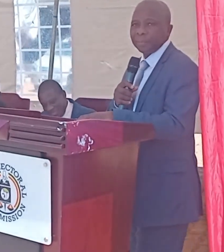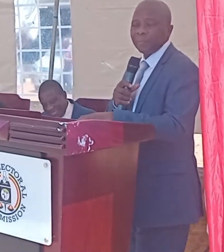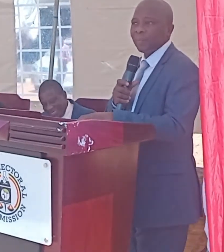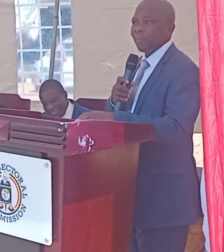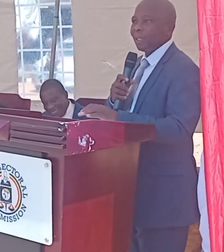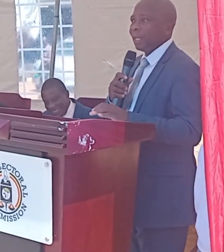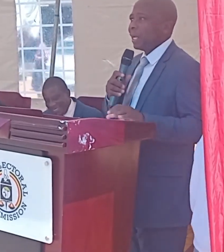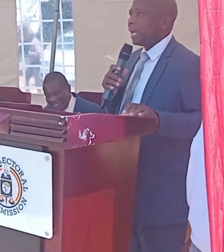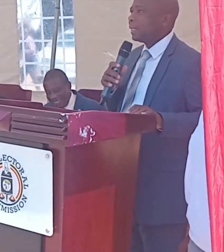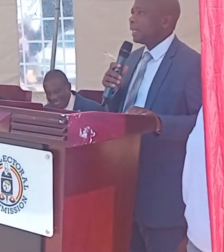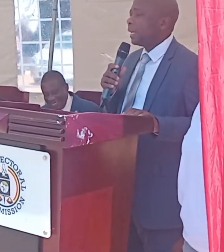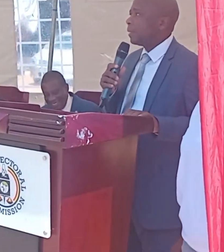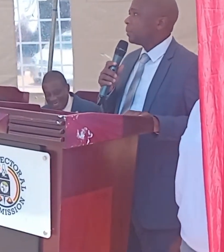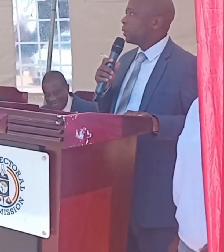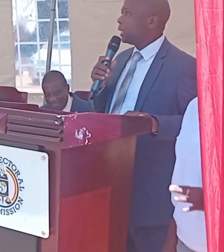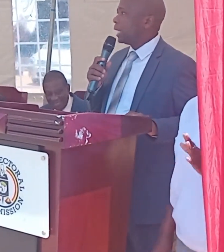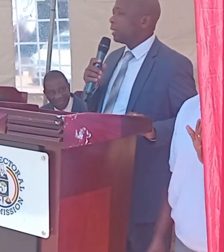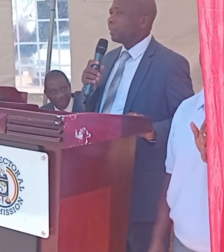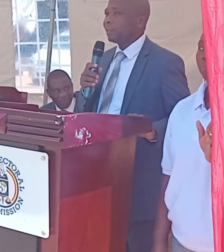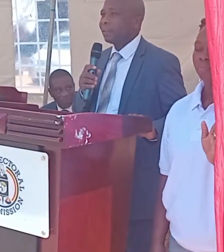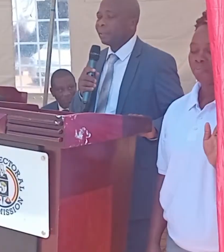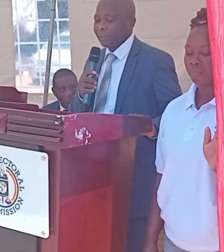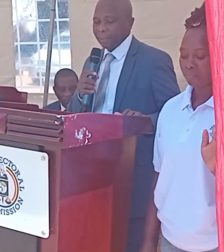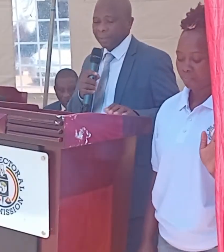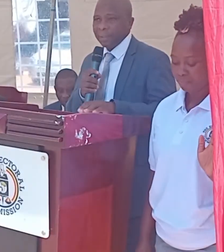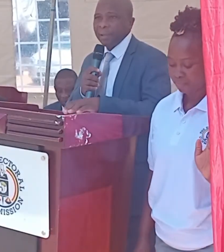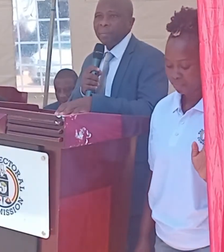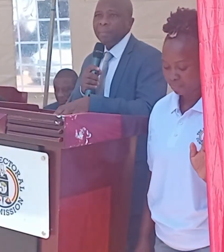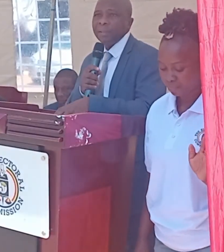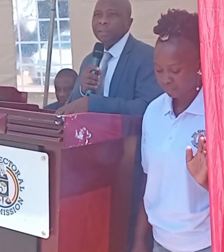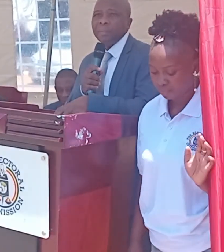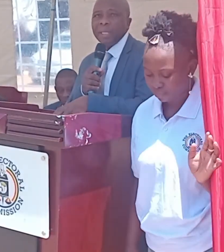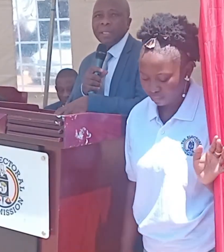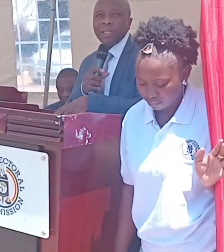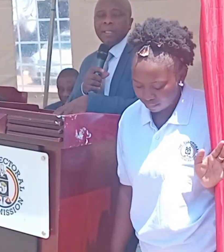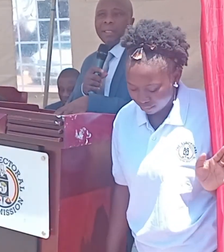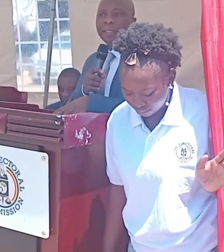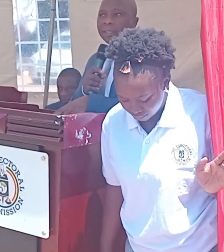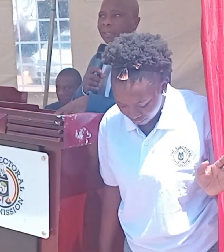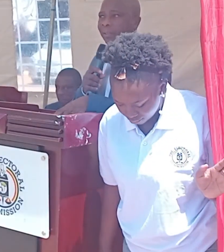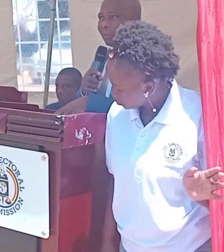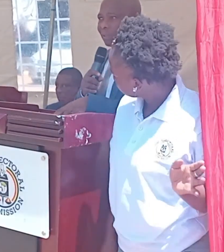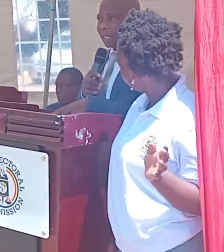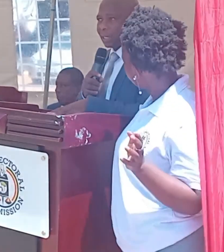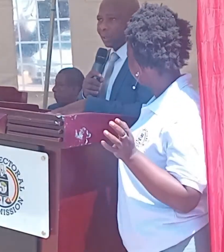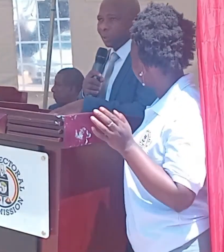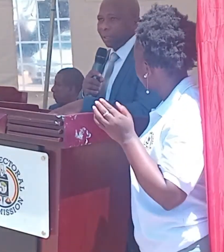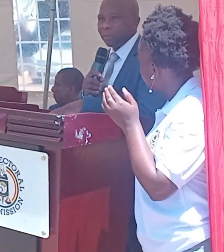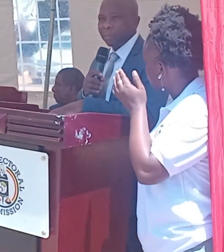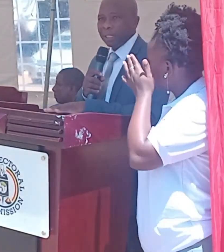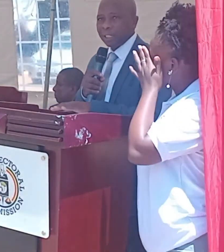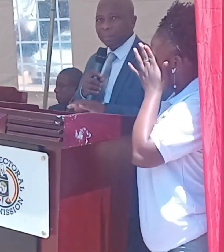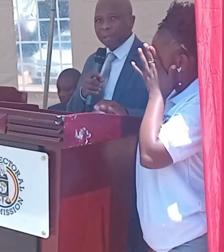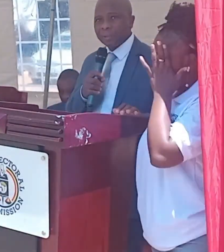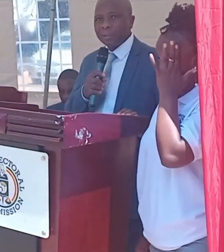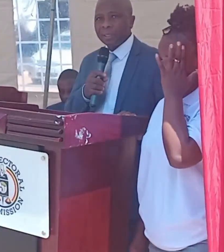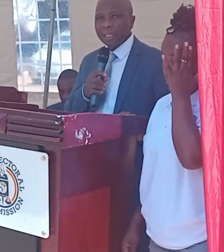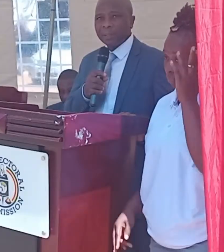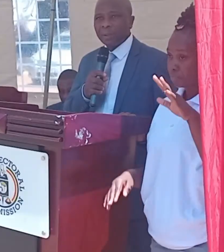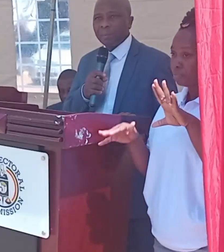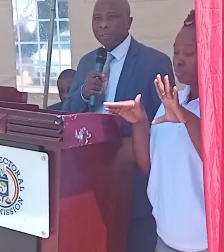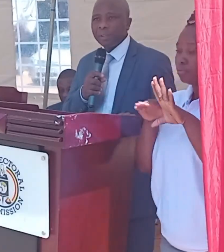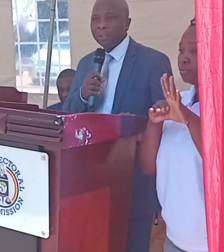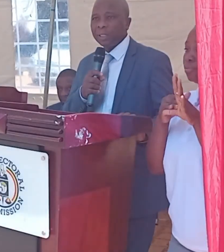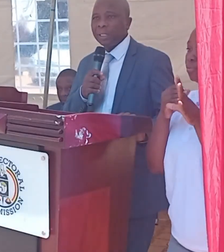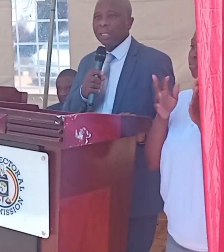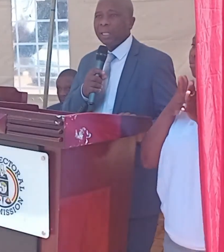briefing. And today, members of the press gathered to hear from the Chairperson, the